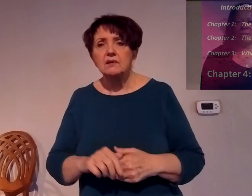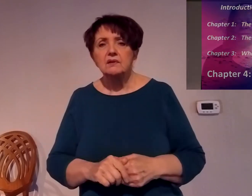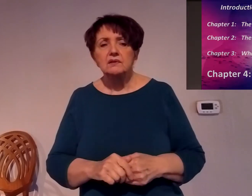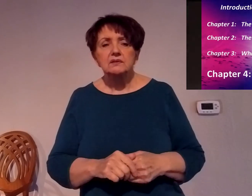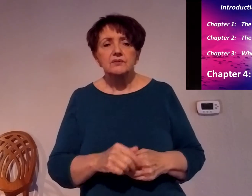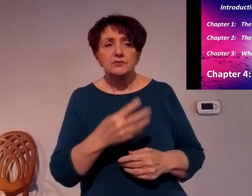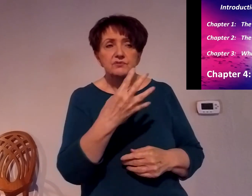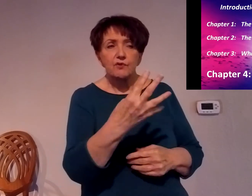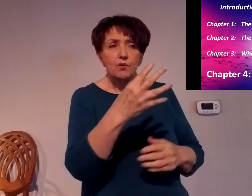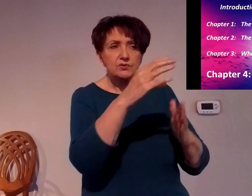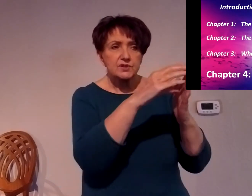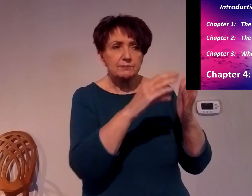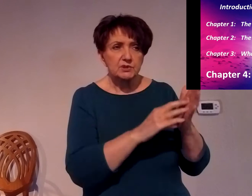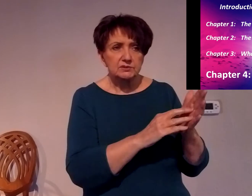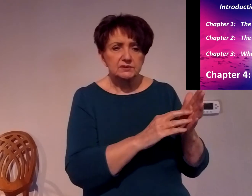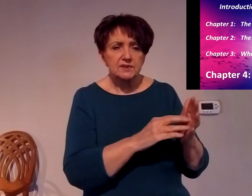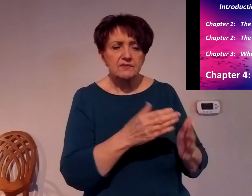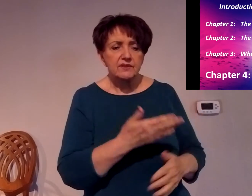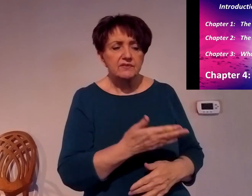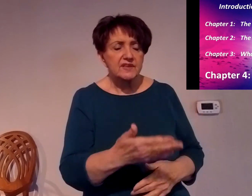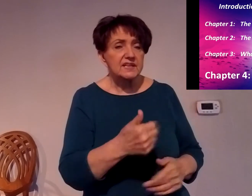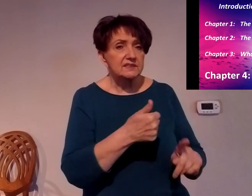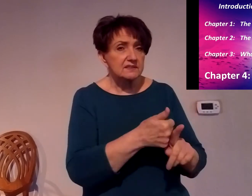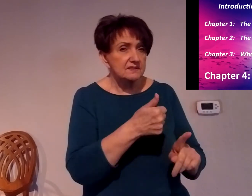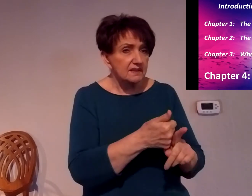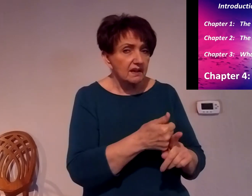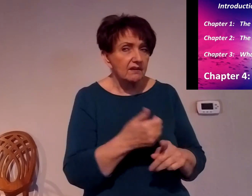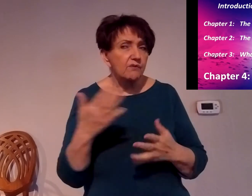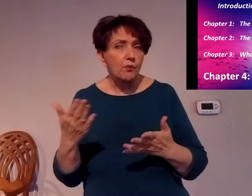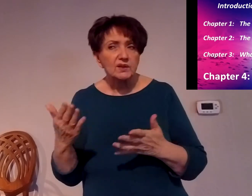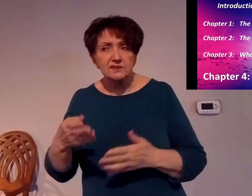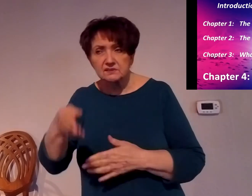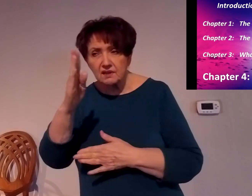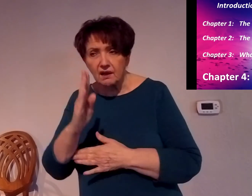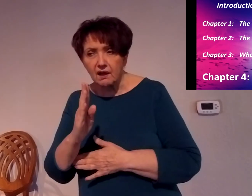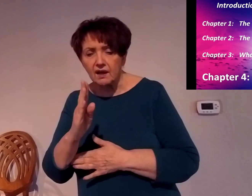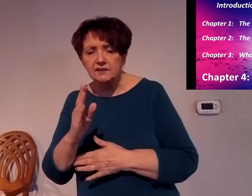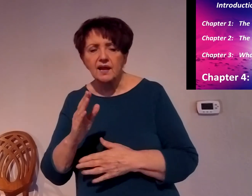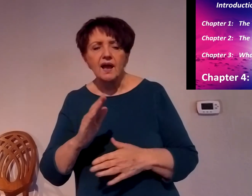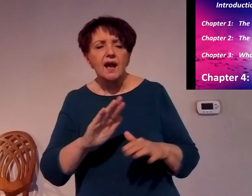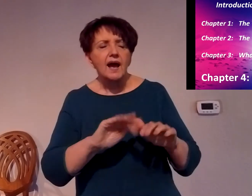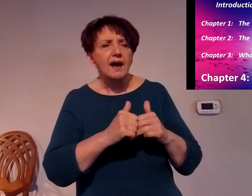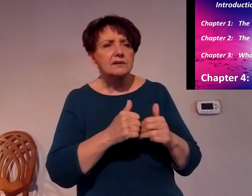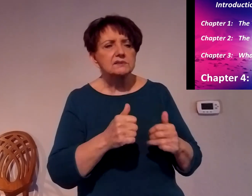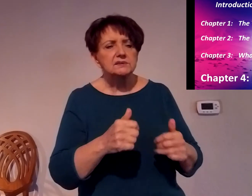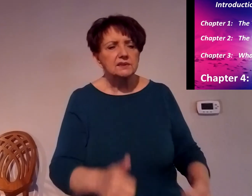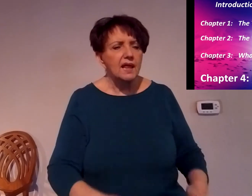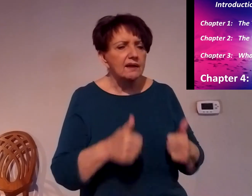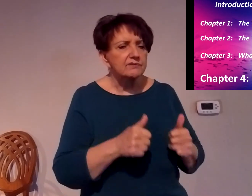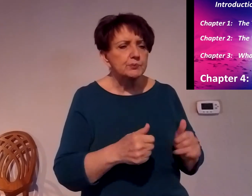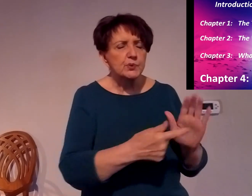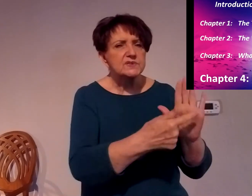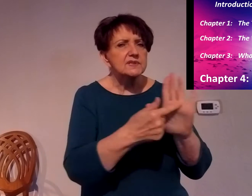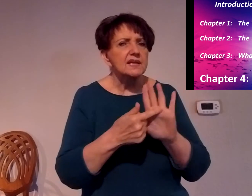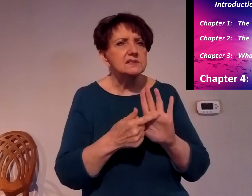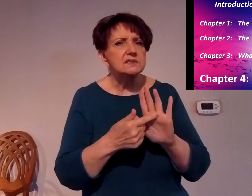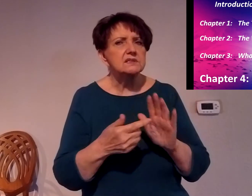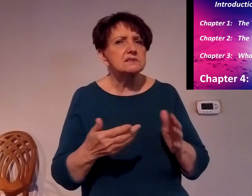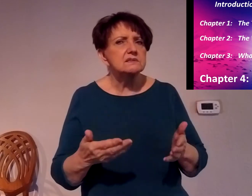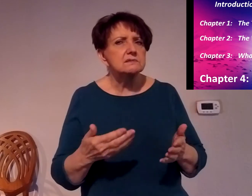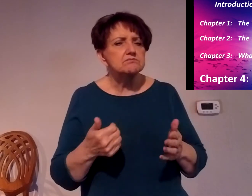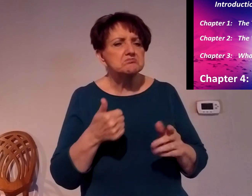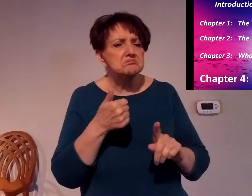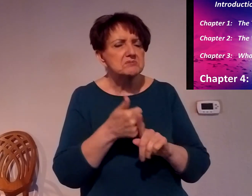chapters. The thing itself, what is God? How does God present itself? What is the meaning of God's